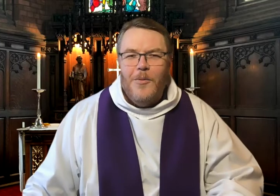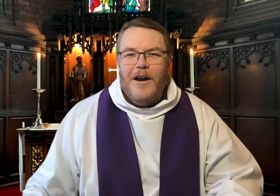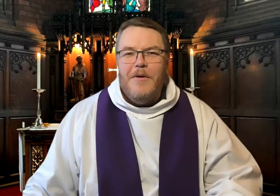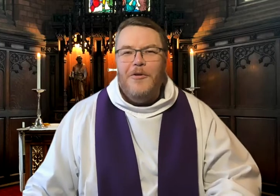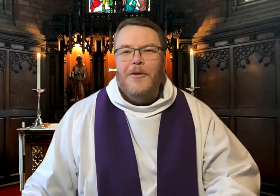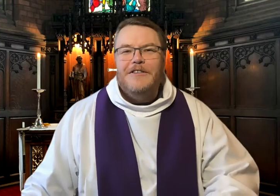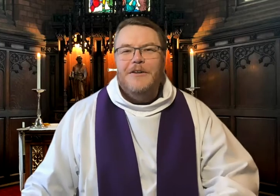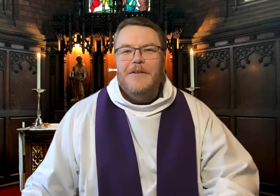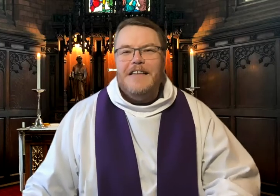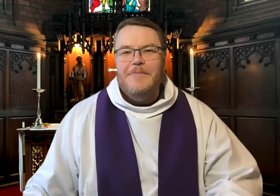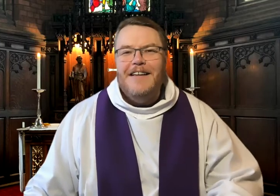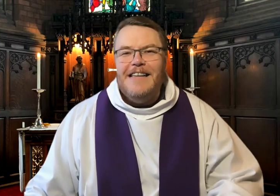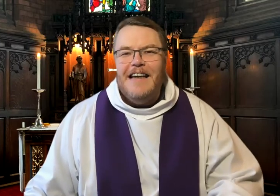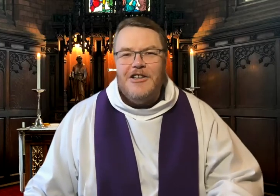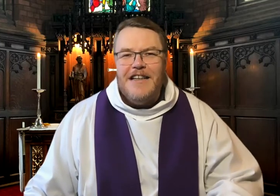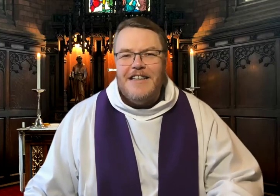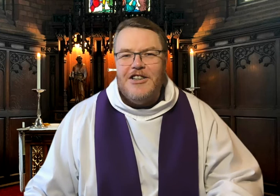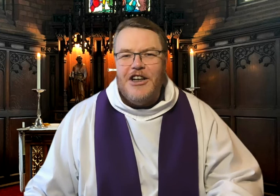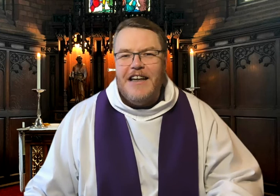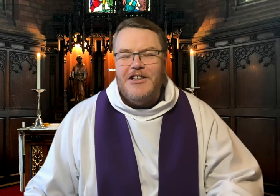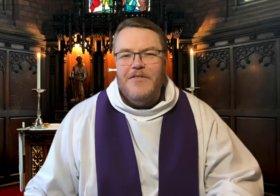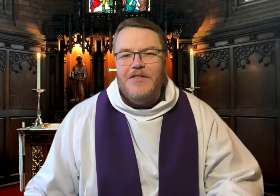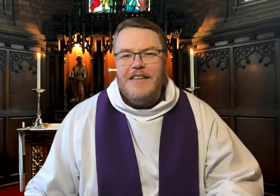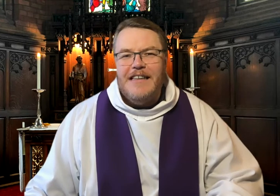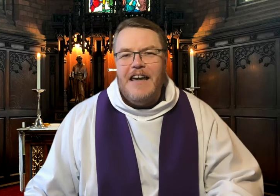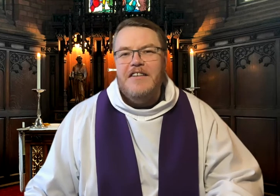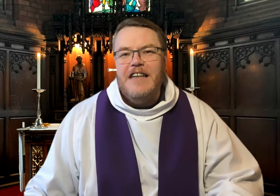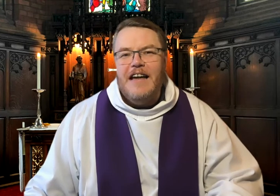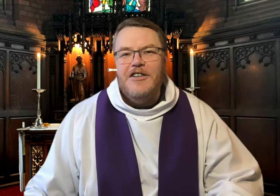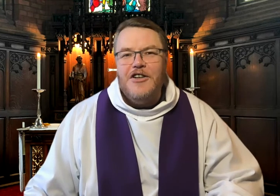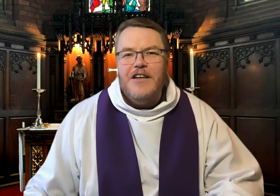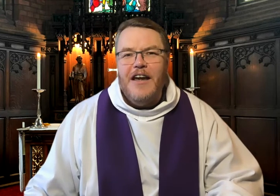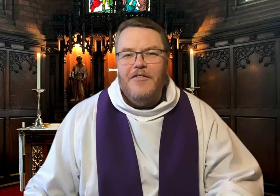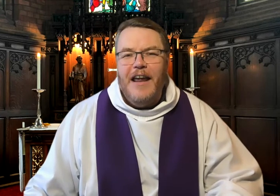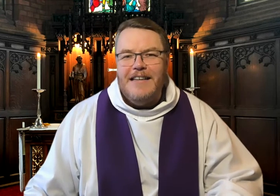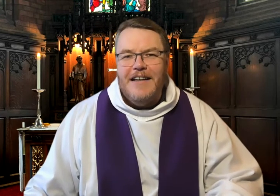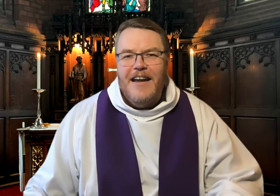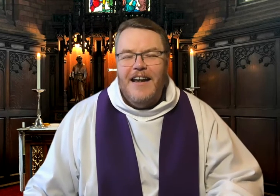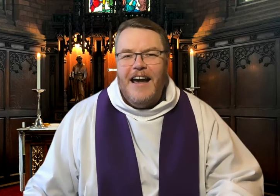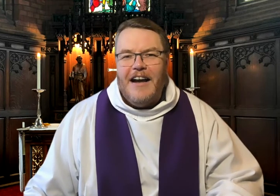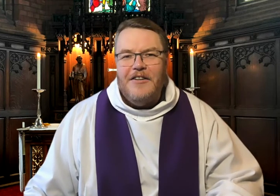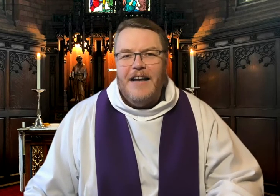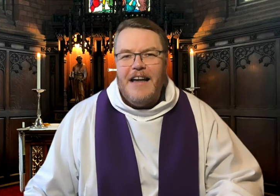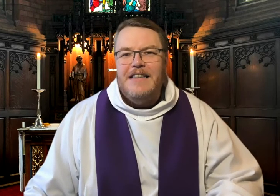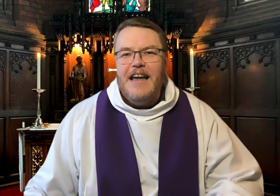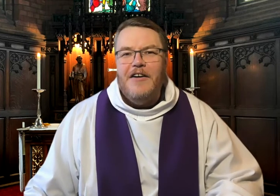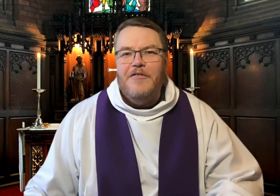Welcome everyone to the Disability and Jesus Sunday service for today, the second Sunday of Lent and the last day of